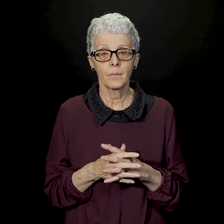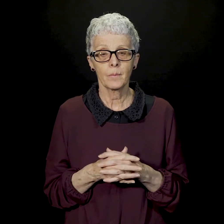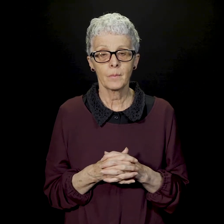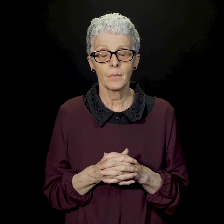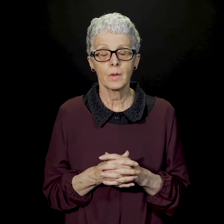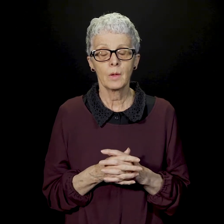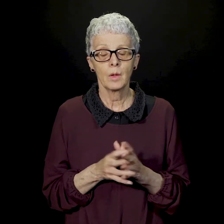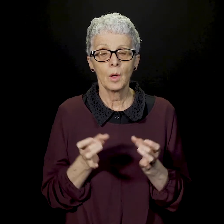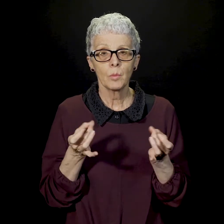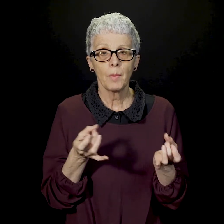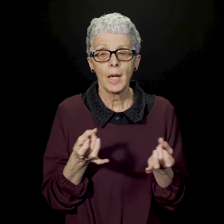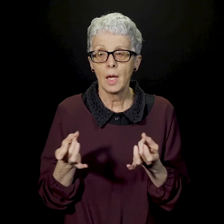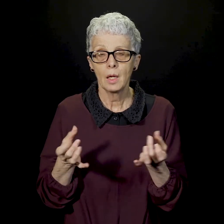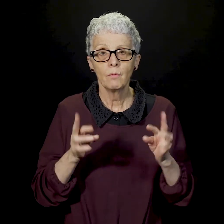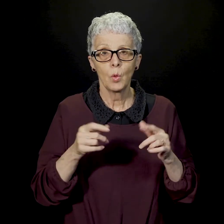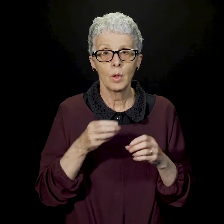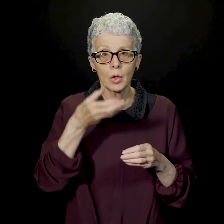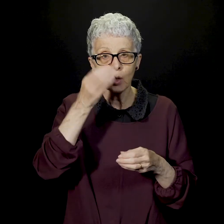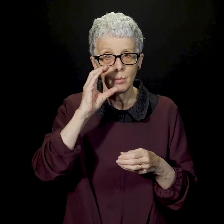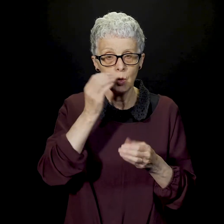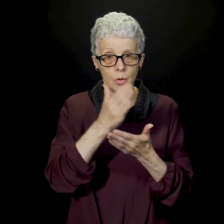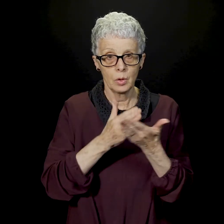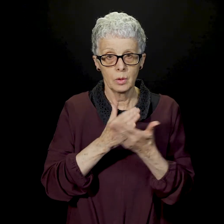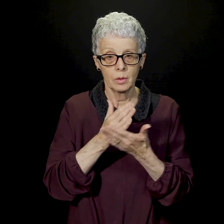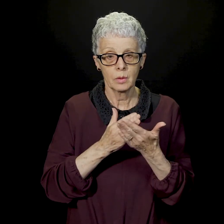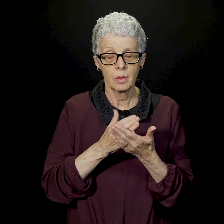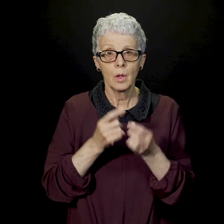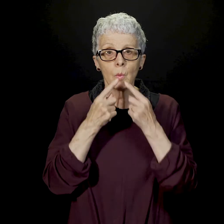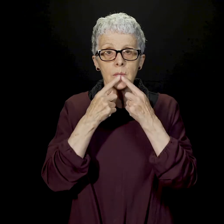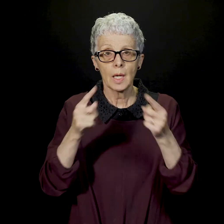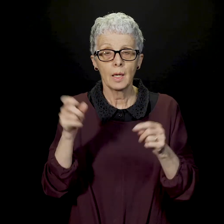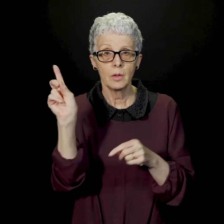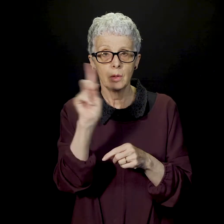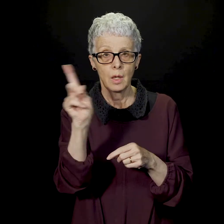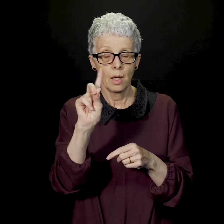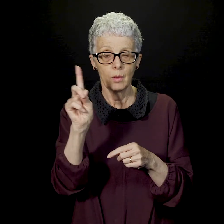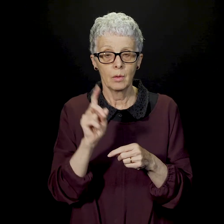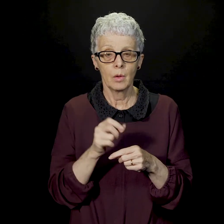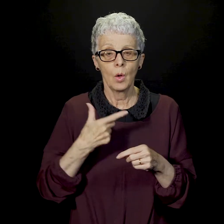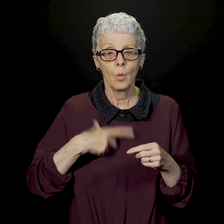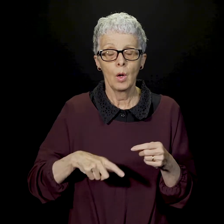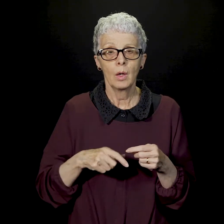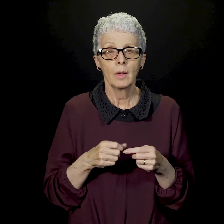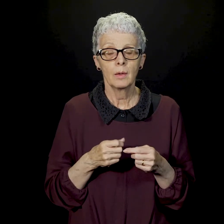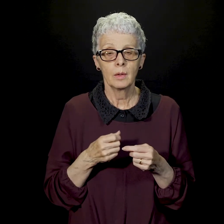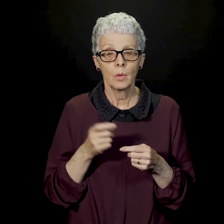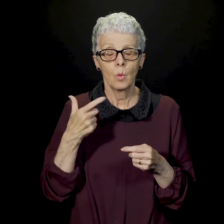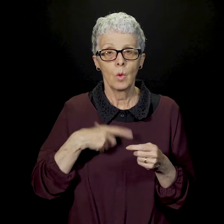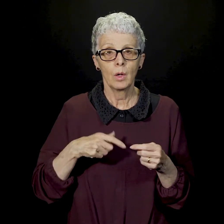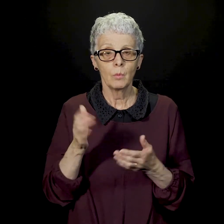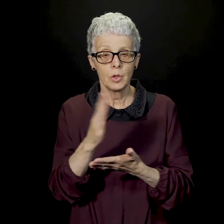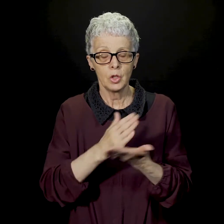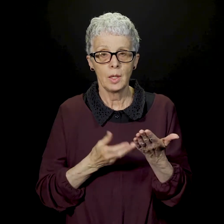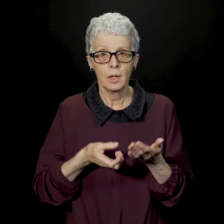And as we prepare for communion, why don't we let that be our declaration today? And why don't we let sharing